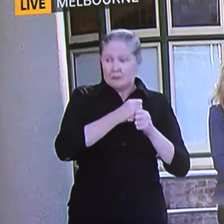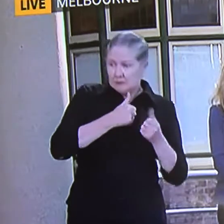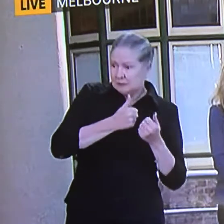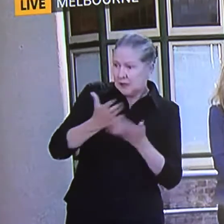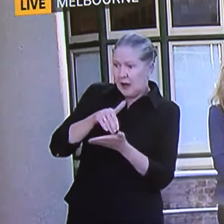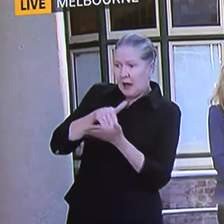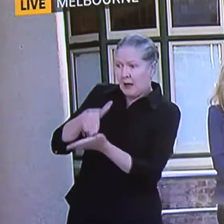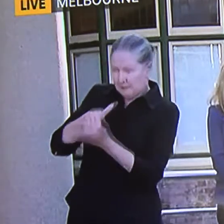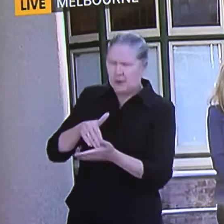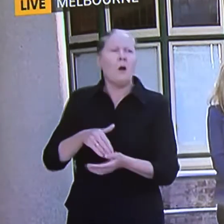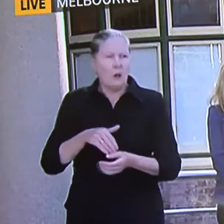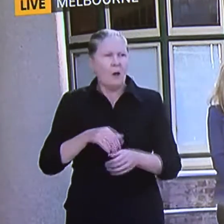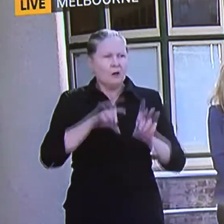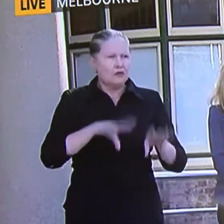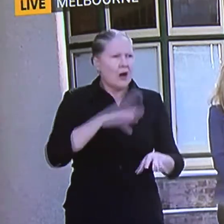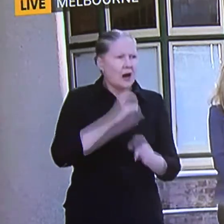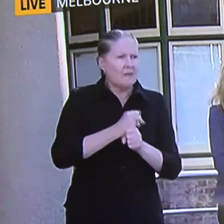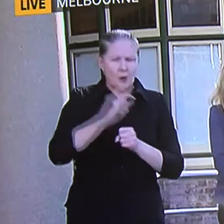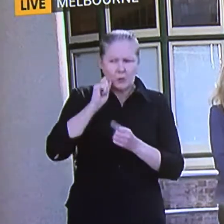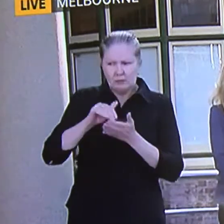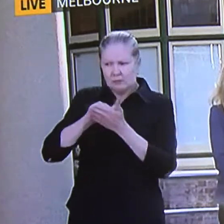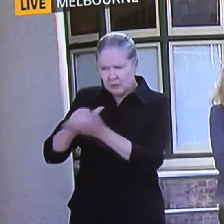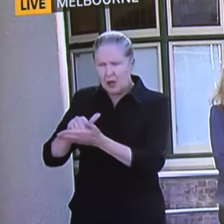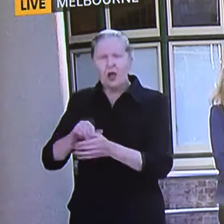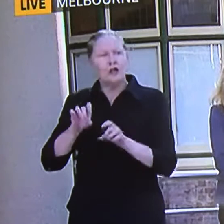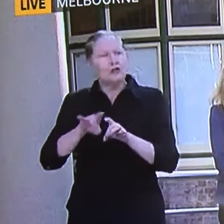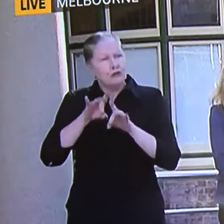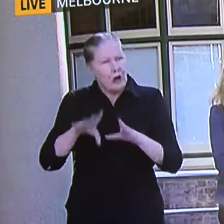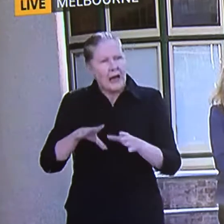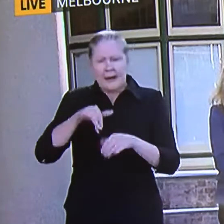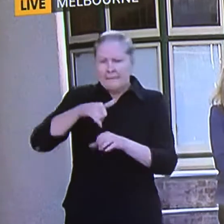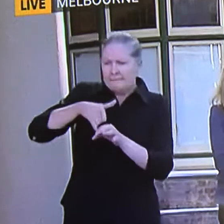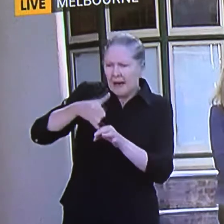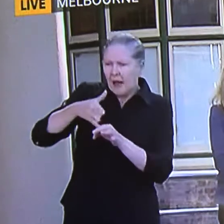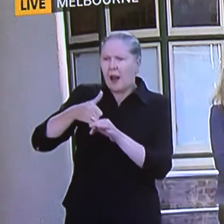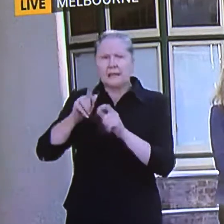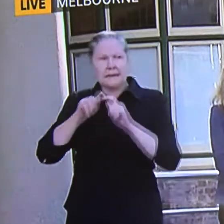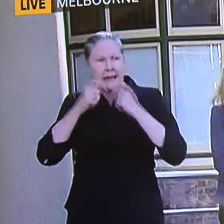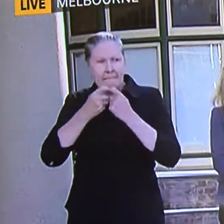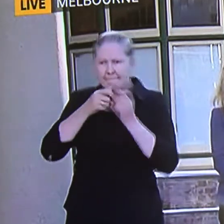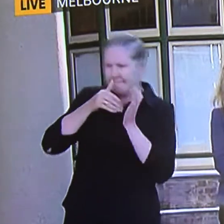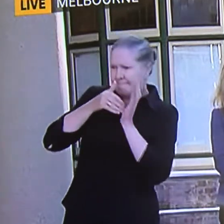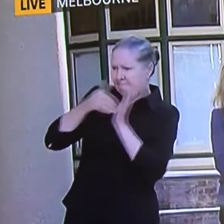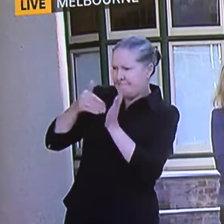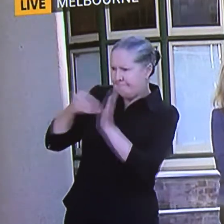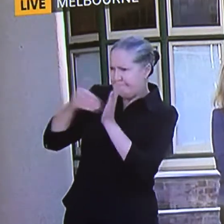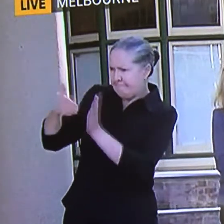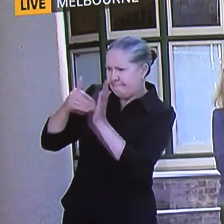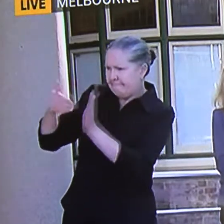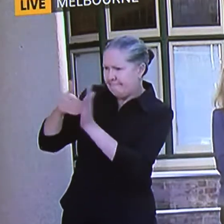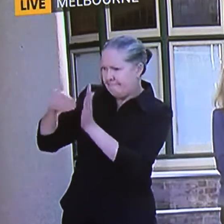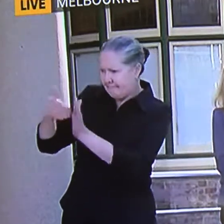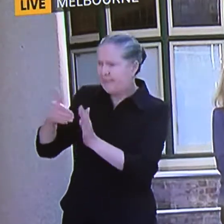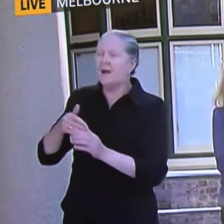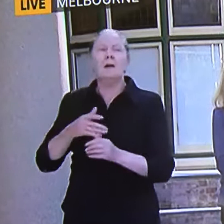Government will be supporting an AUSMAT, or Australian Medical Assistance team, as the leadership,